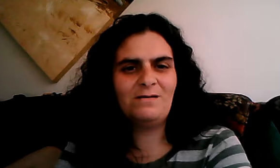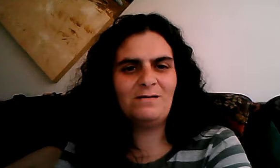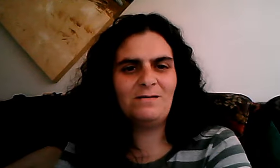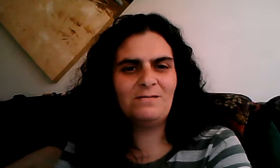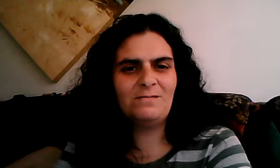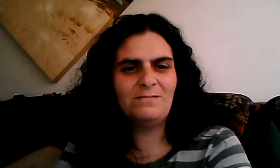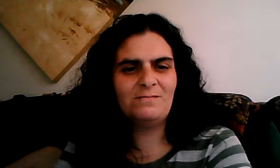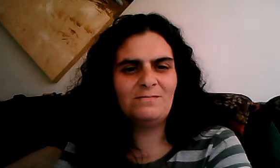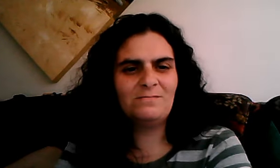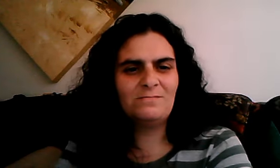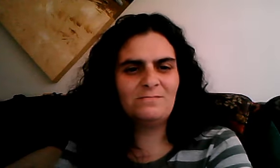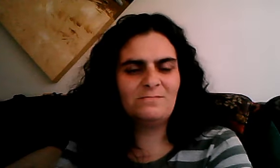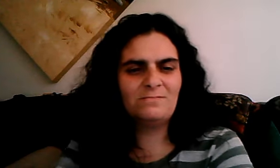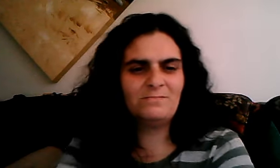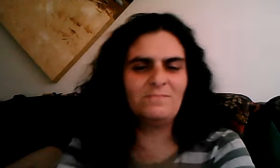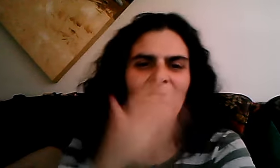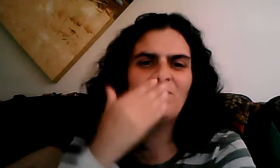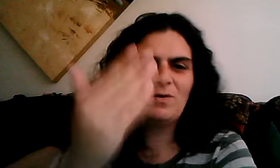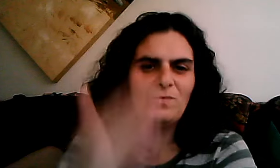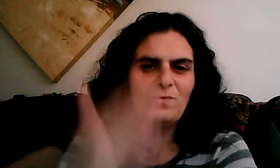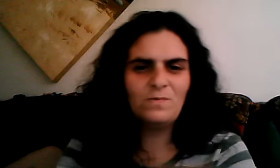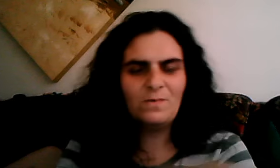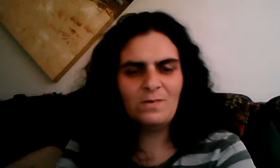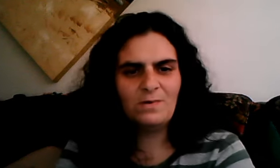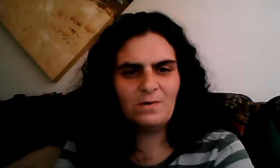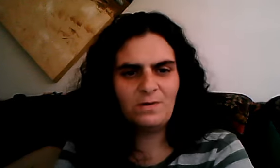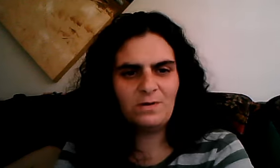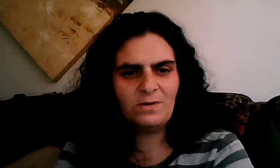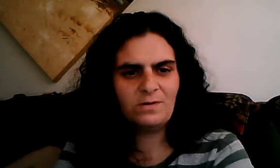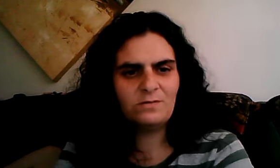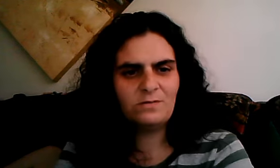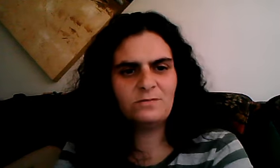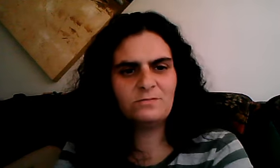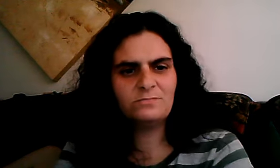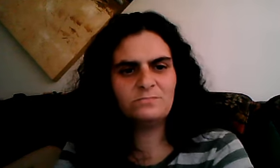Dad. You know, Kick, Brad might be older, but you might get your hands on Monique first.